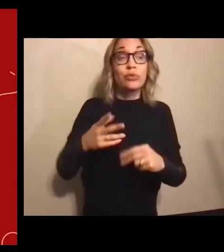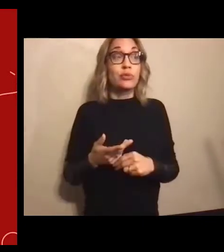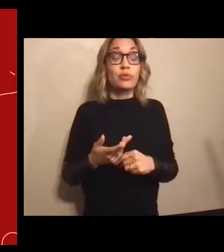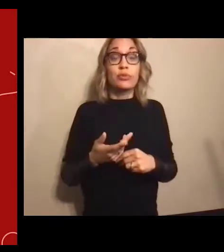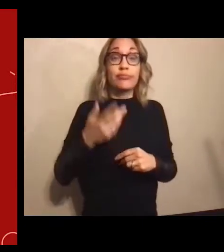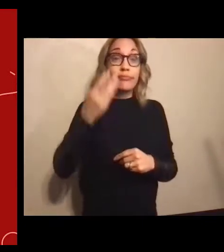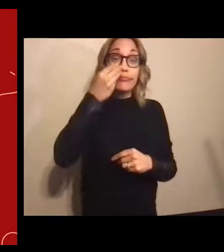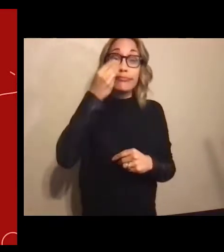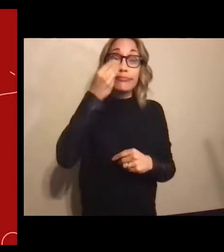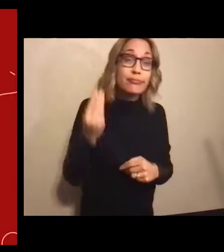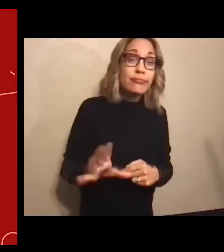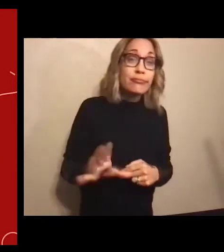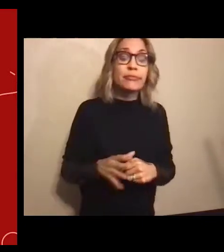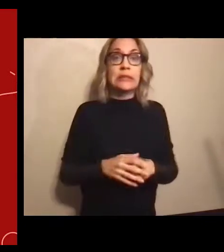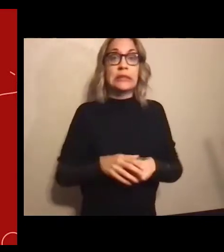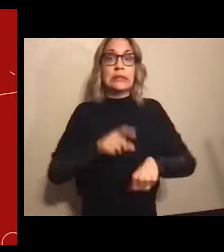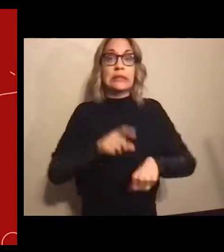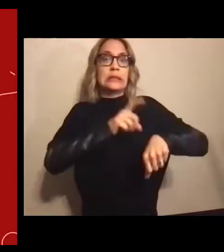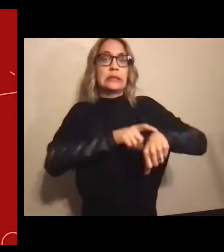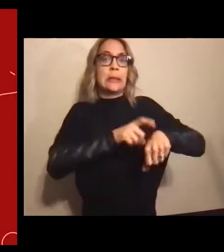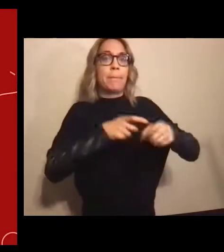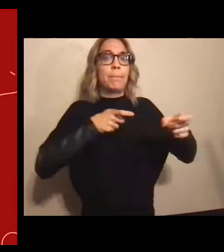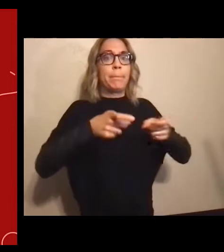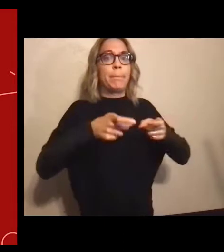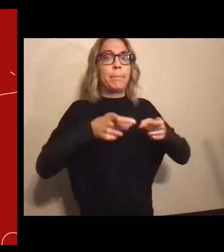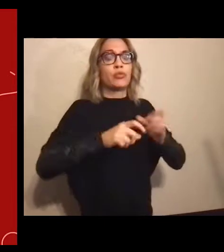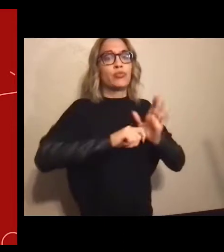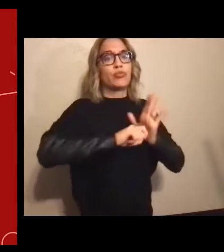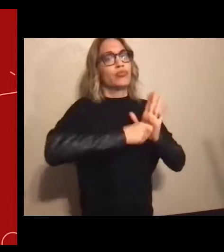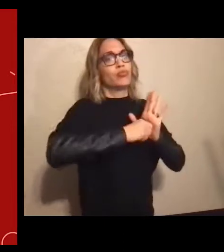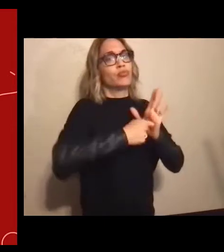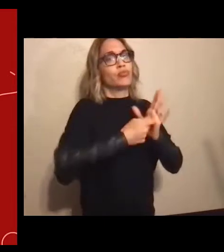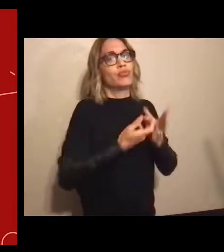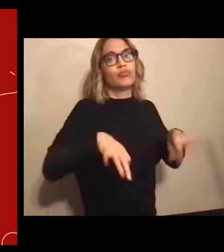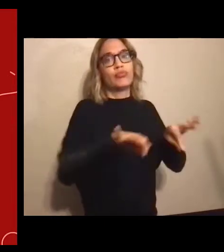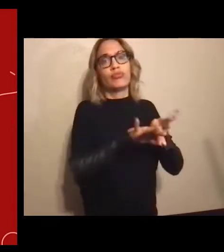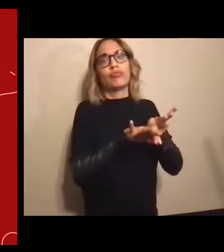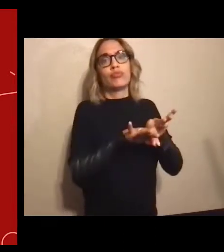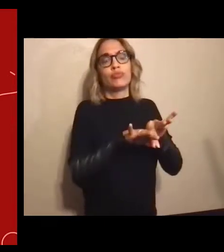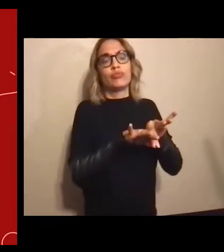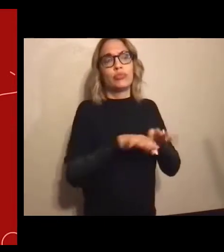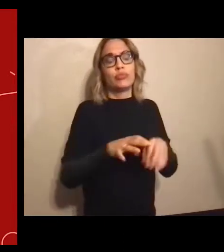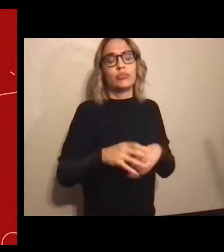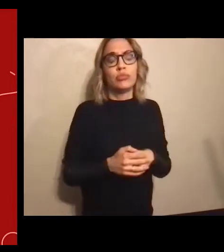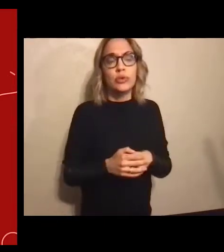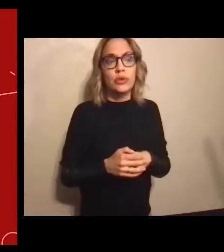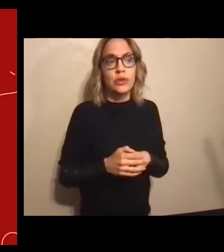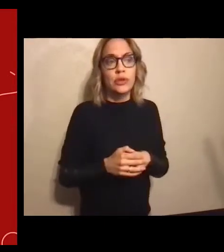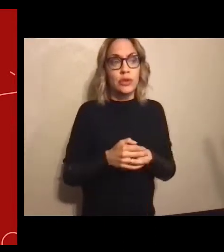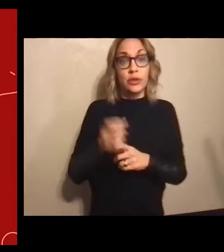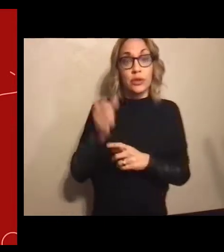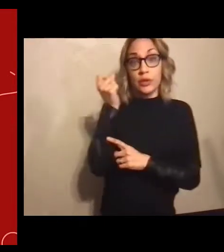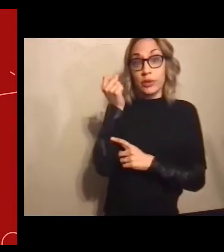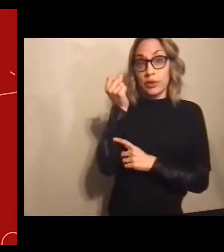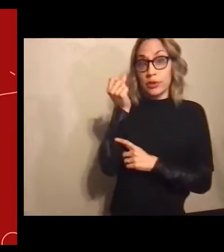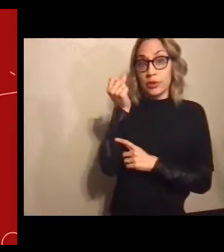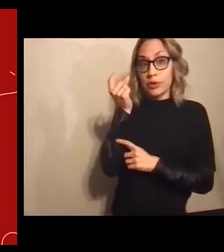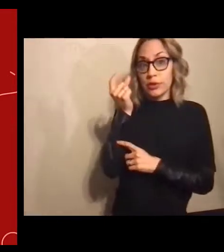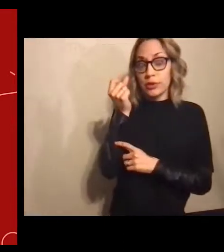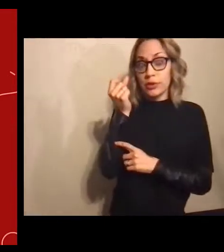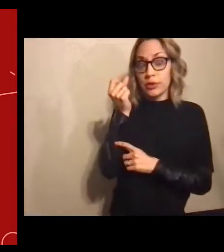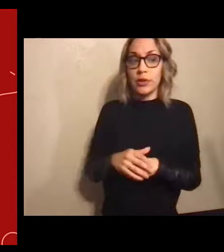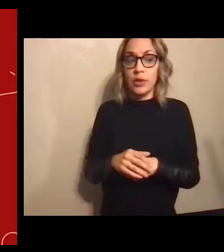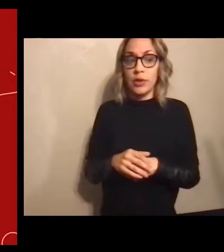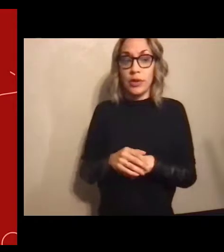spouse, really whatever roles you play, time management is key.